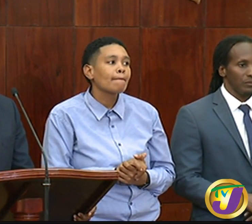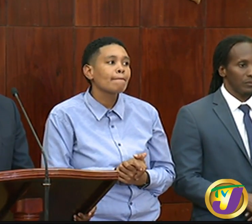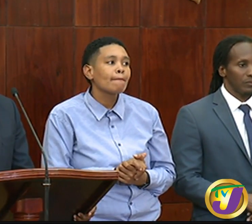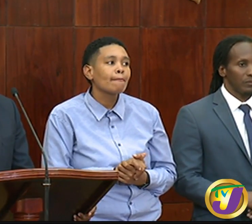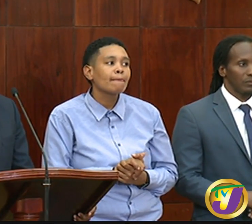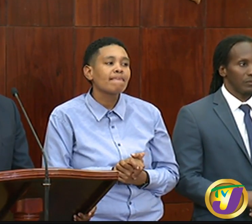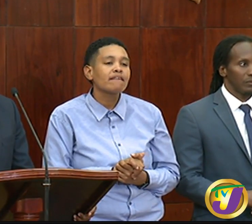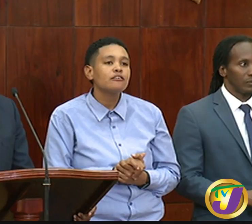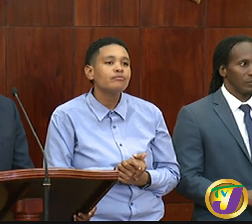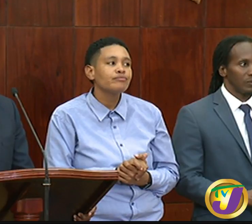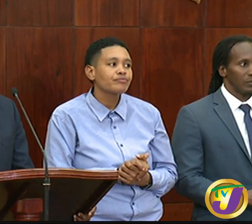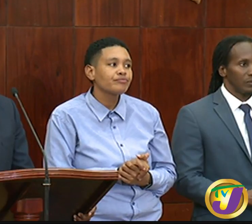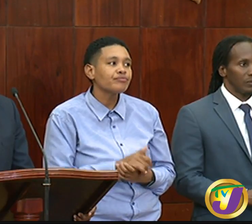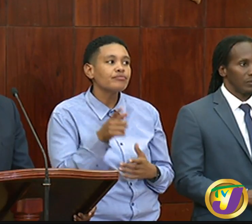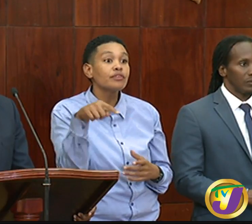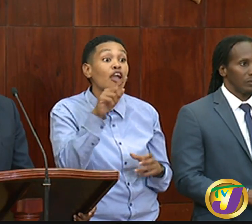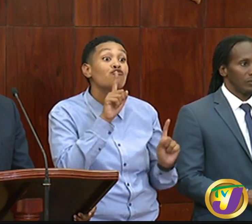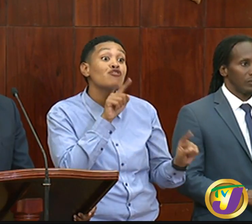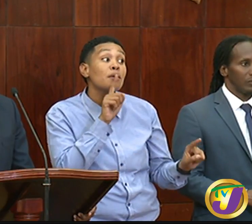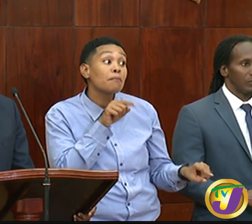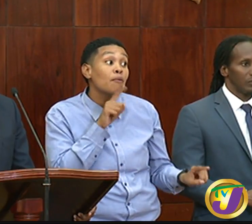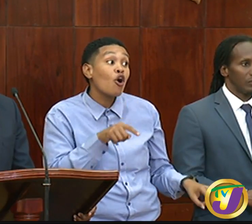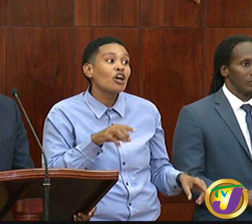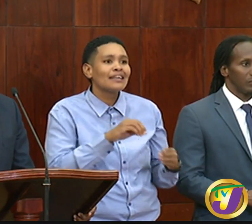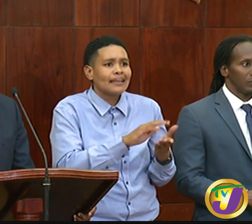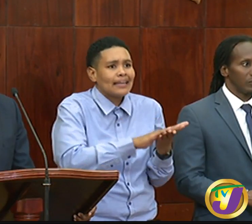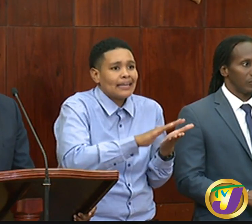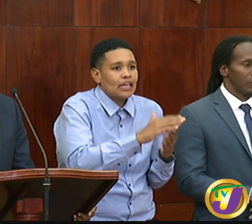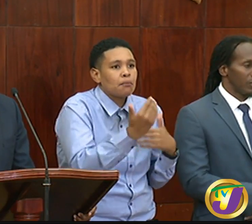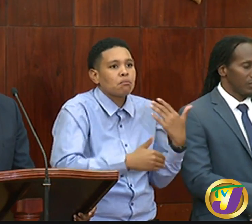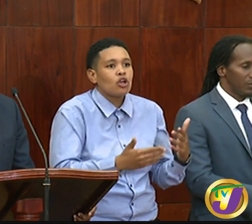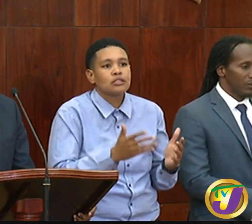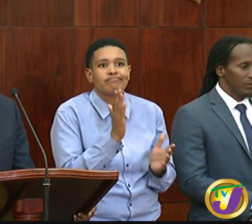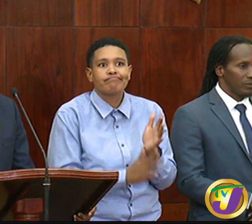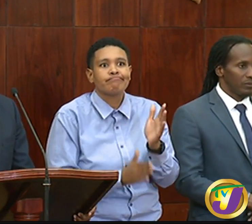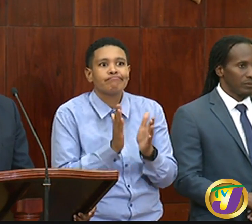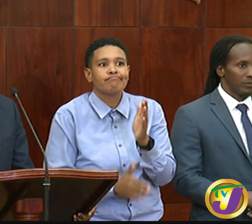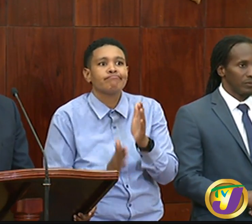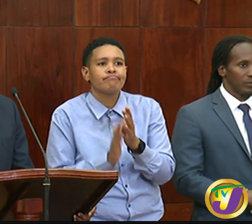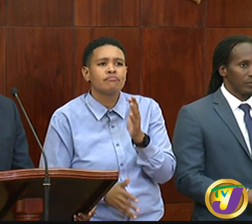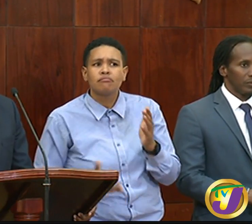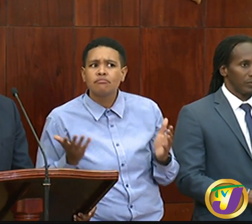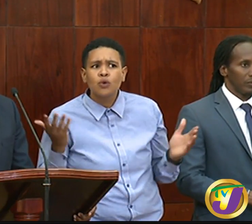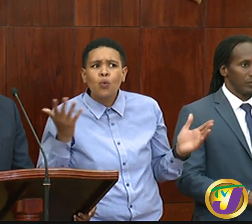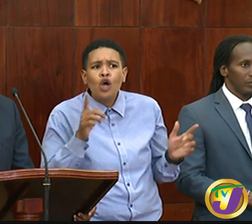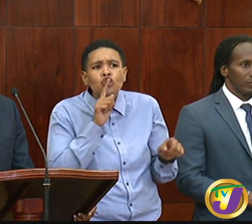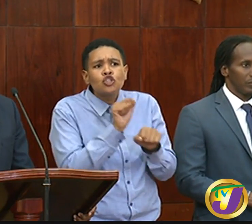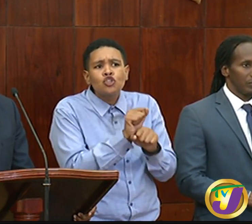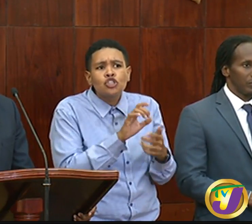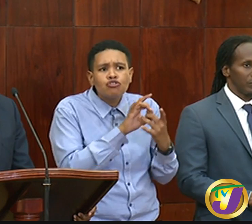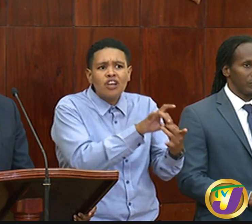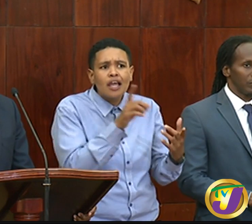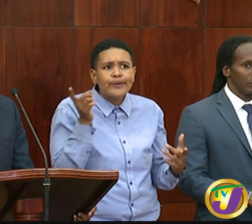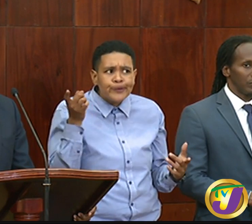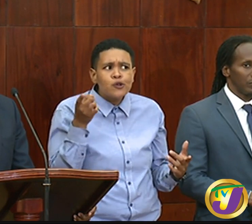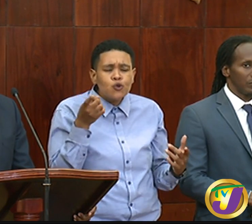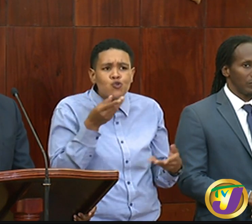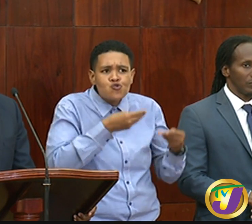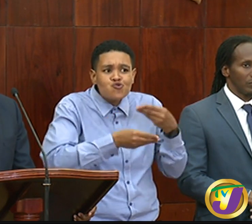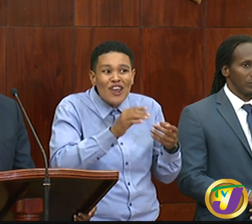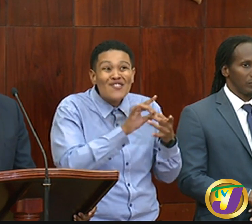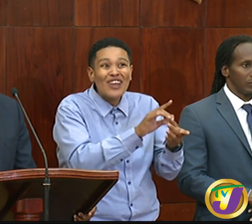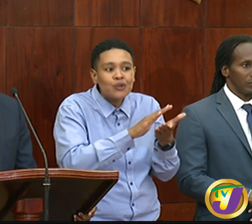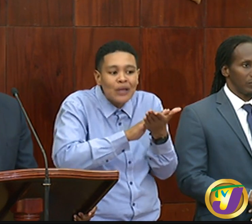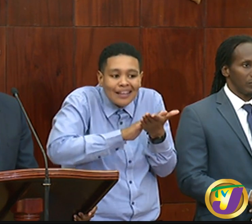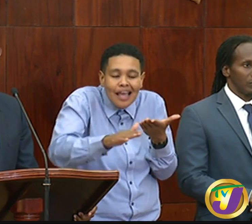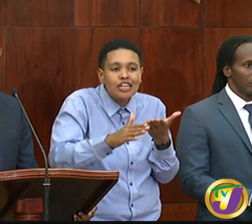of a run on items used in the sanitation process. What assurances have you gotten from the trade in relation to those